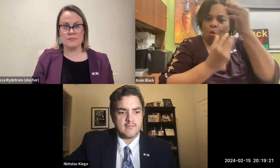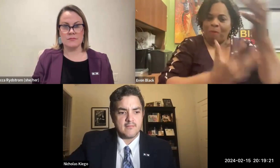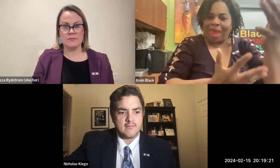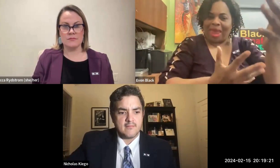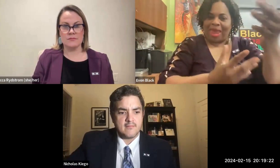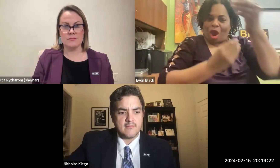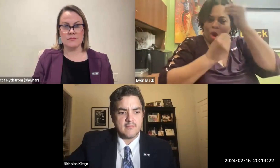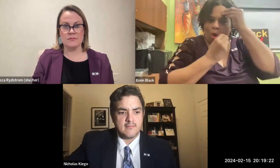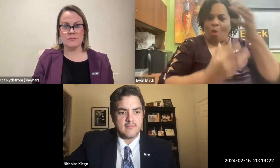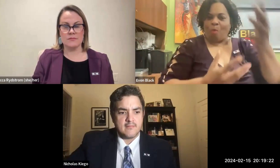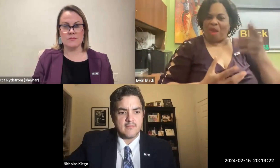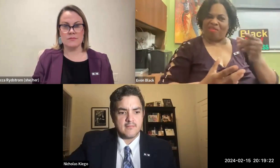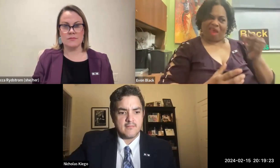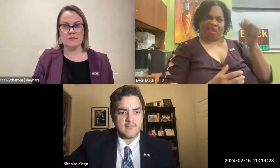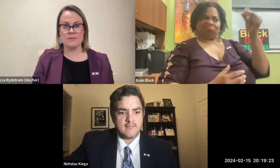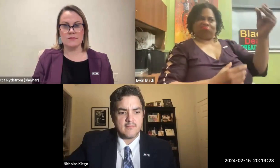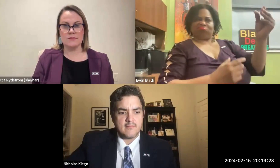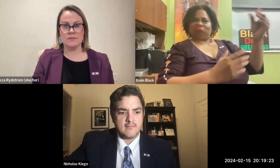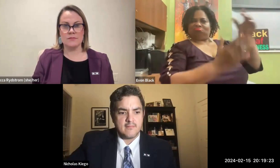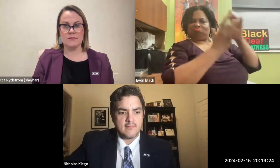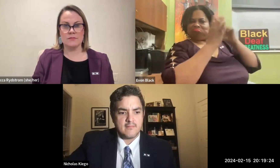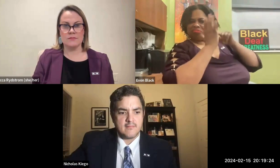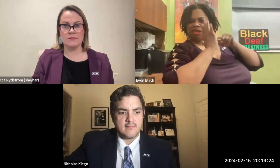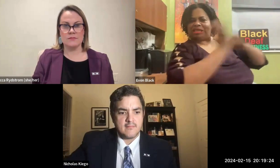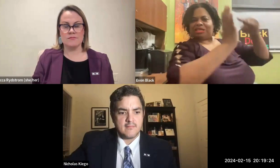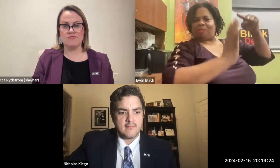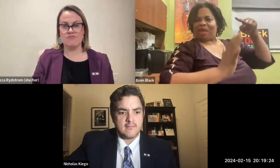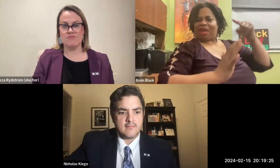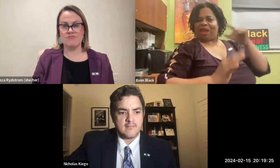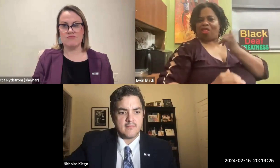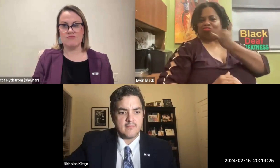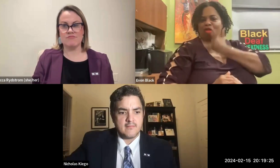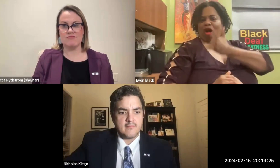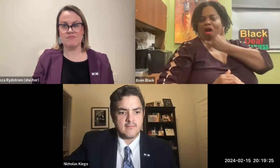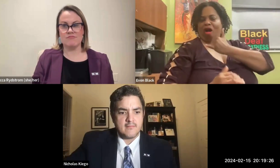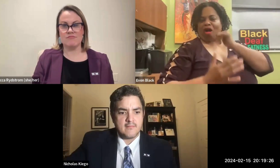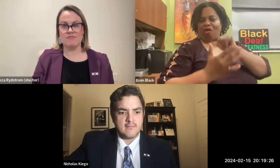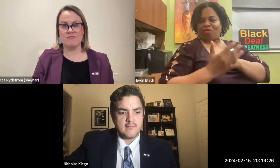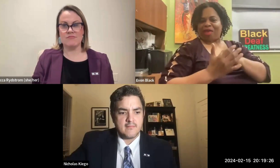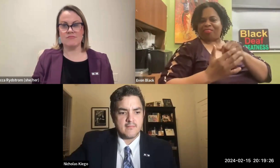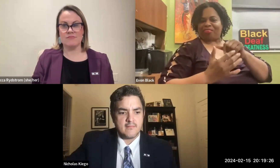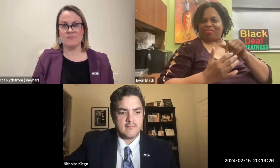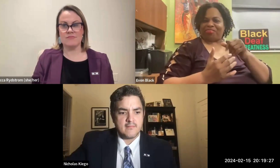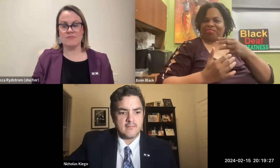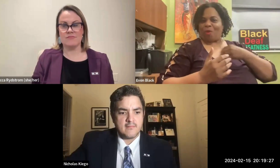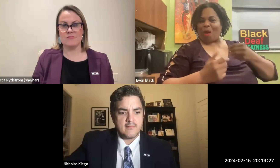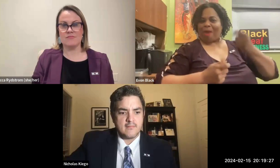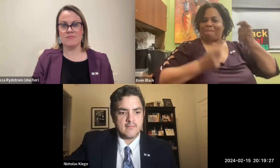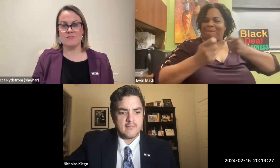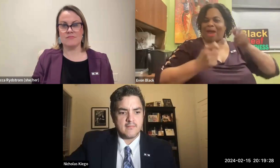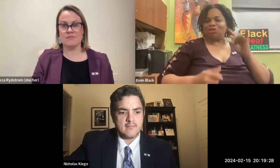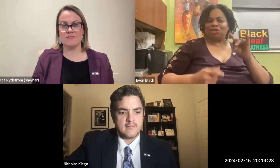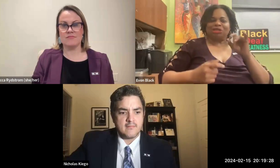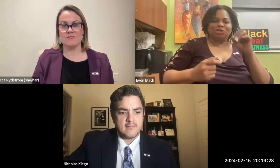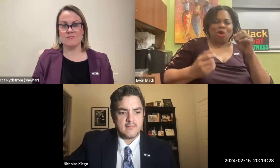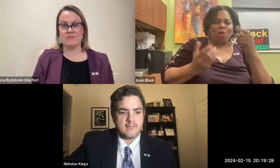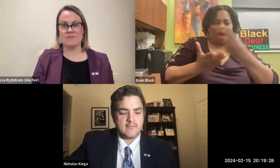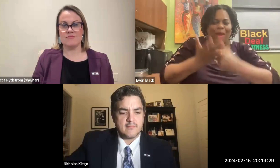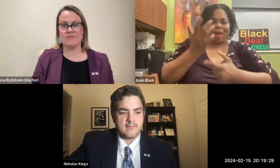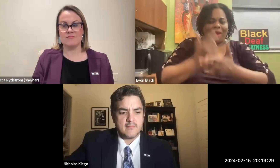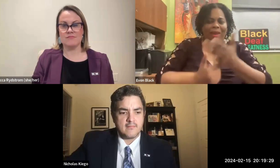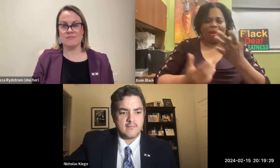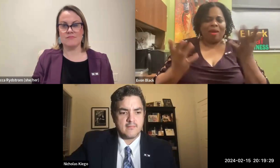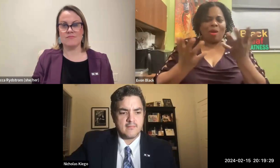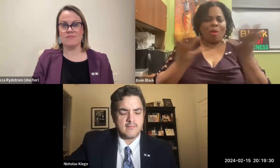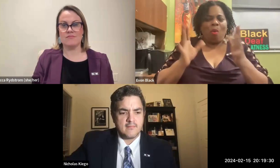refer to things like white masters because they had particular Bibles that they would use with slaves to convince them to